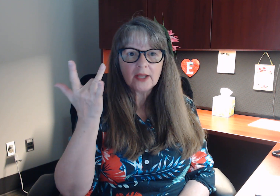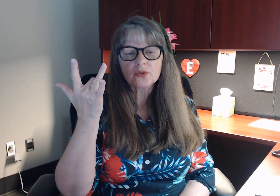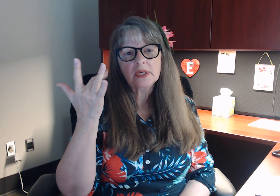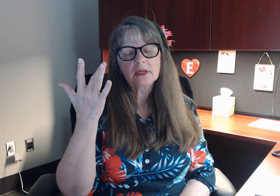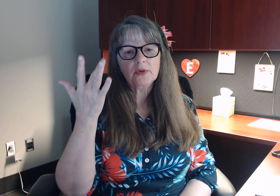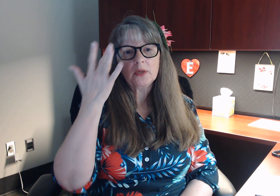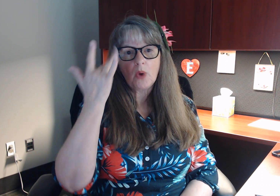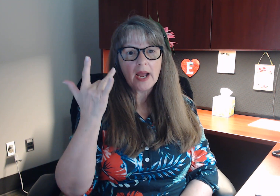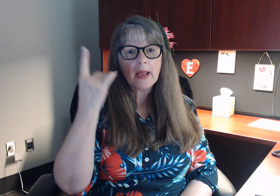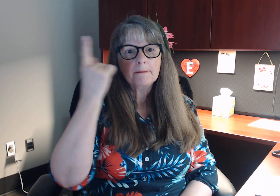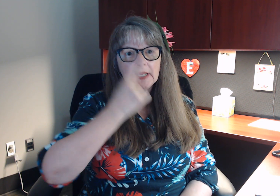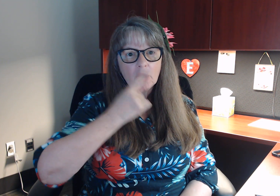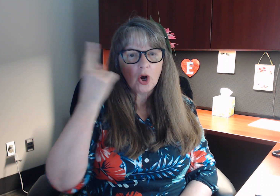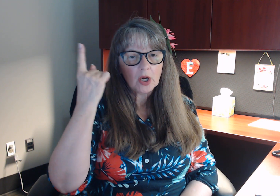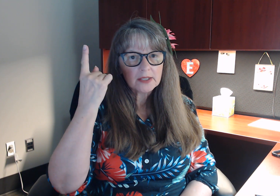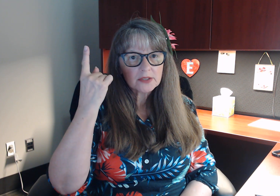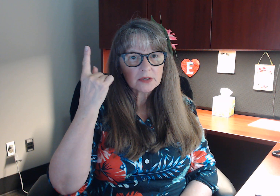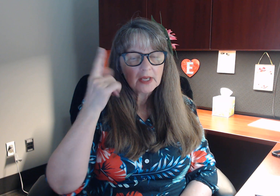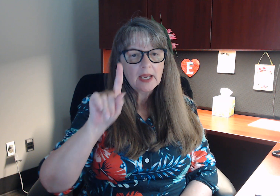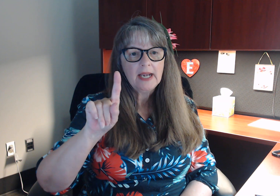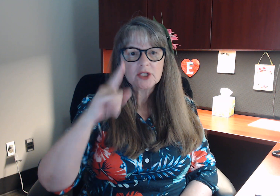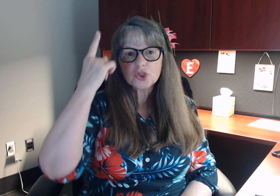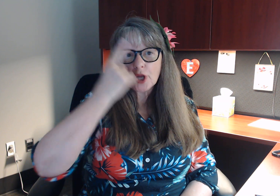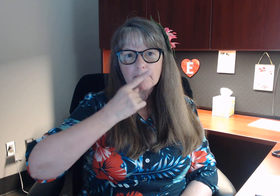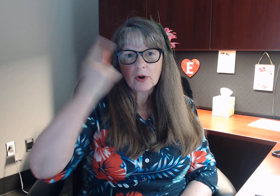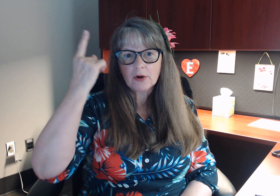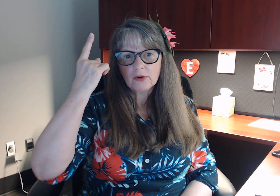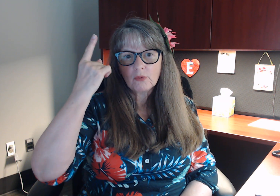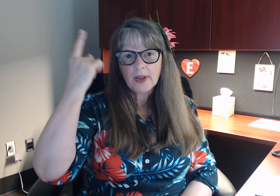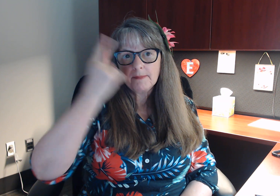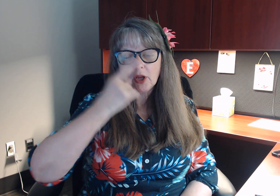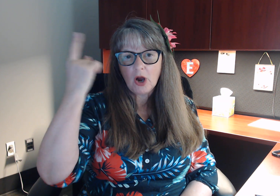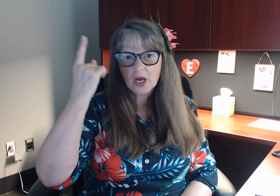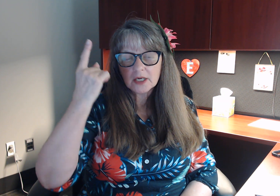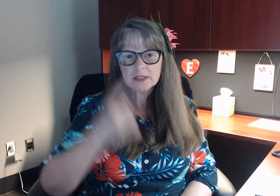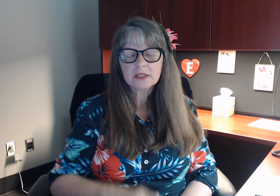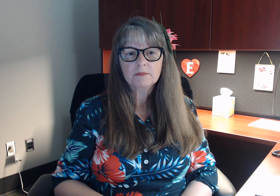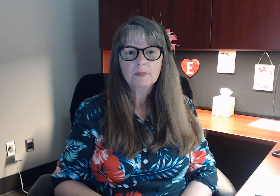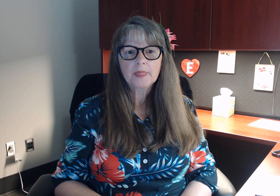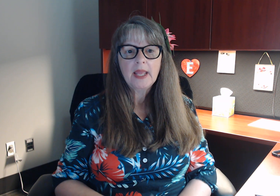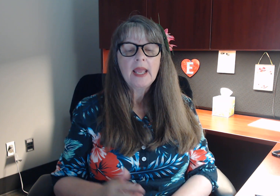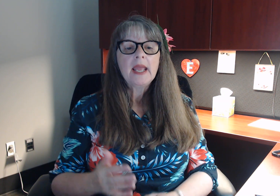see it differently. Why? Because, and it's a check mark on your forehead, because he